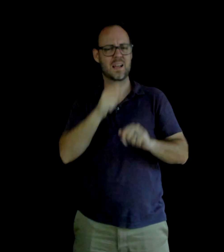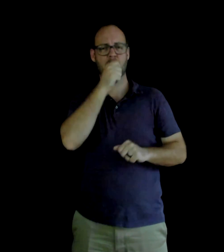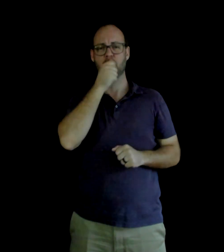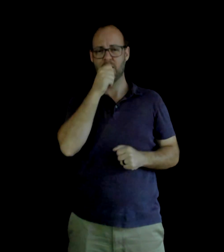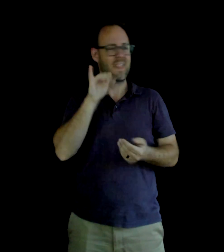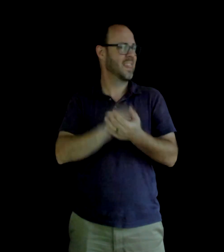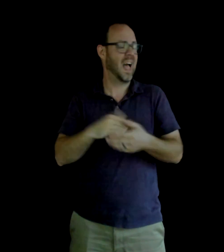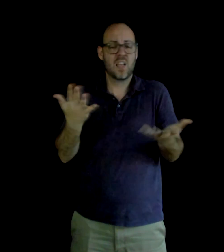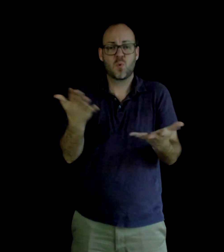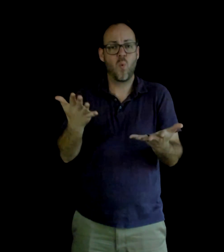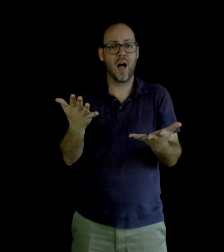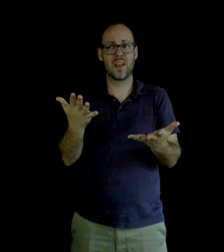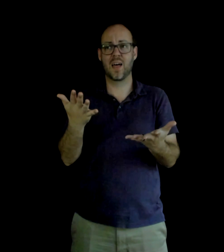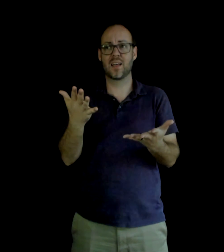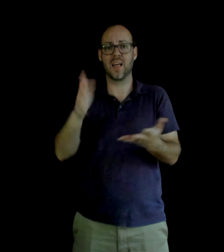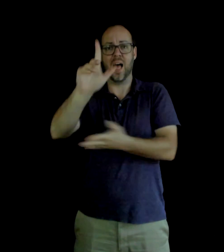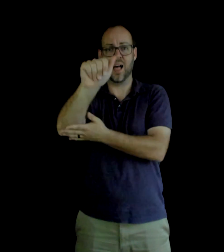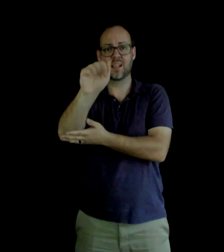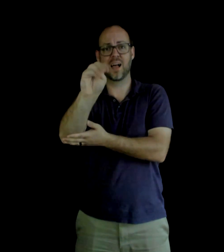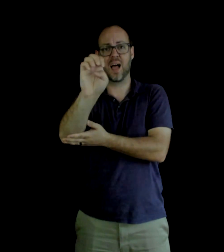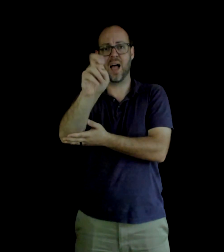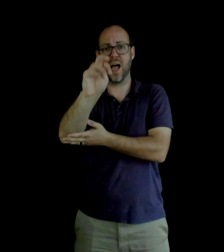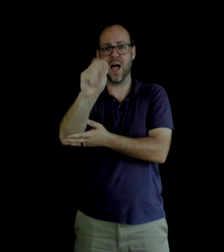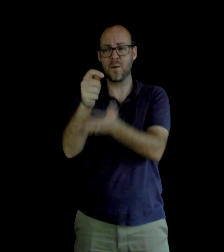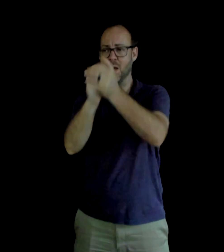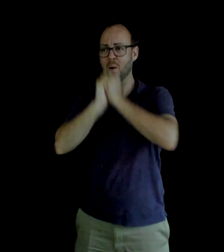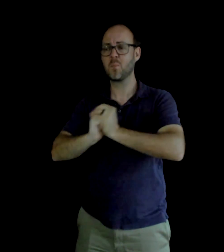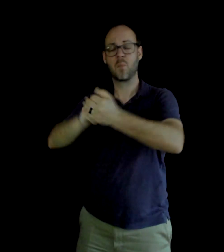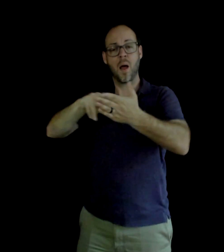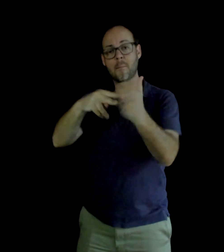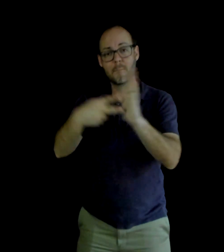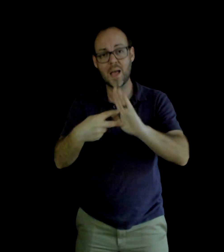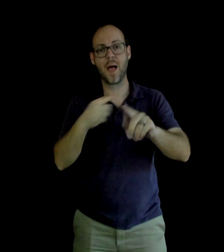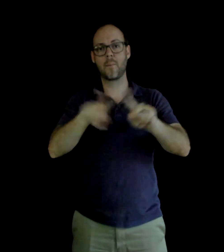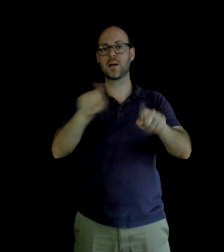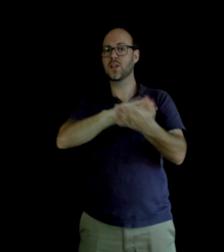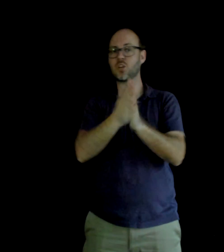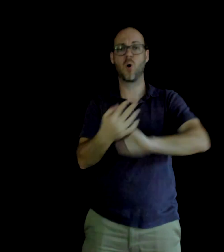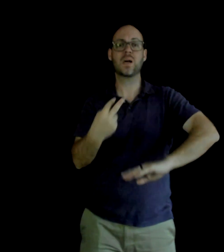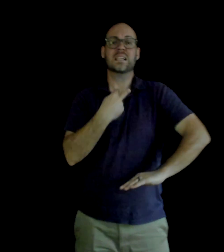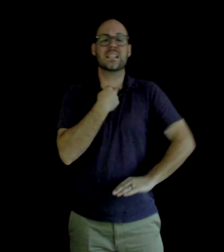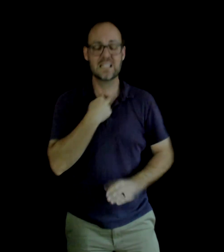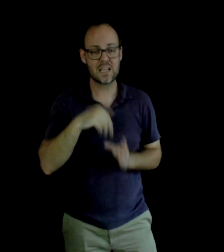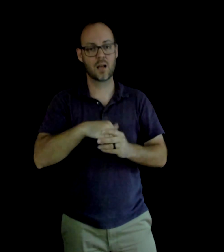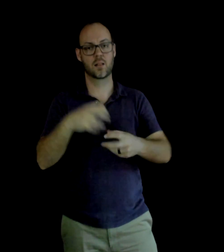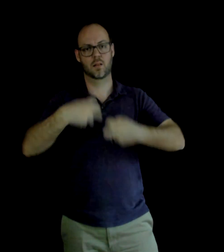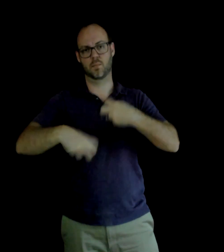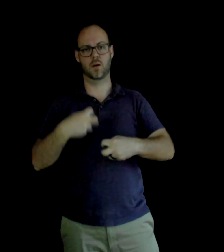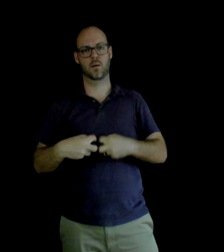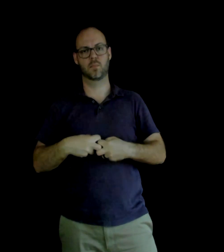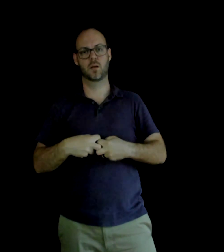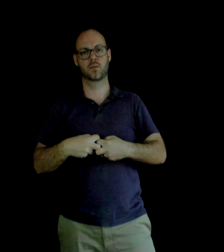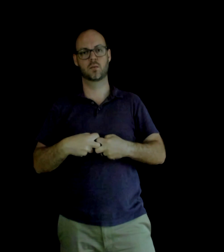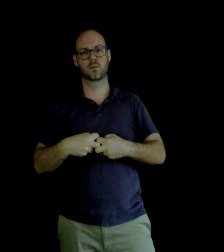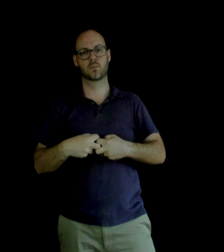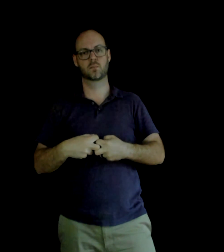pain, and suffering. That's what a prayer of lament is all about. But you don't get stuck in the problem.